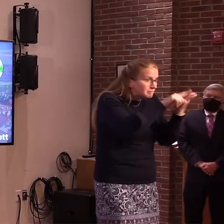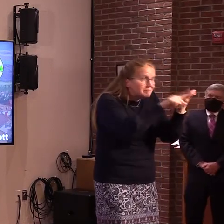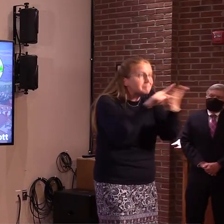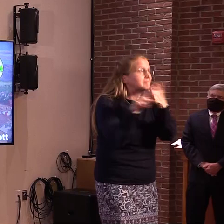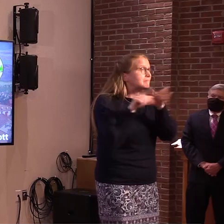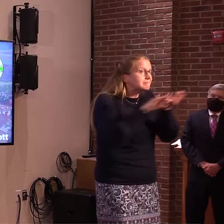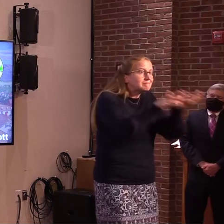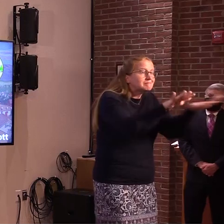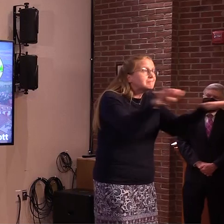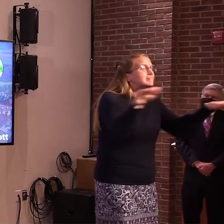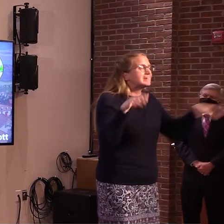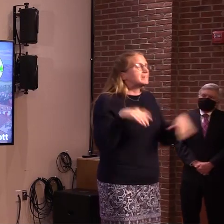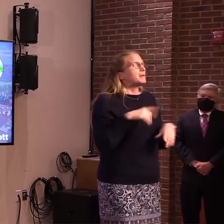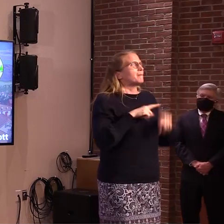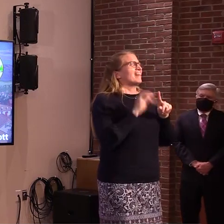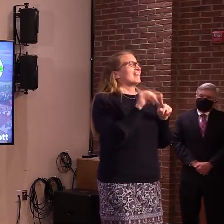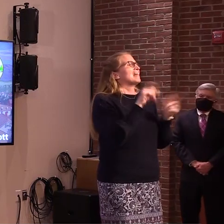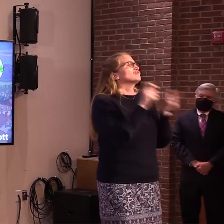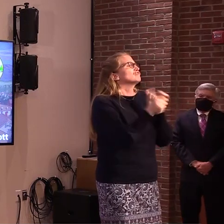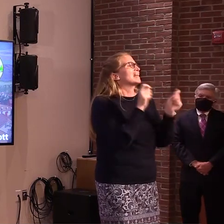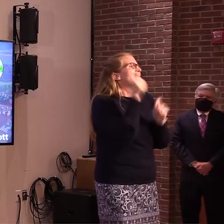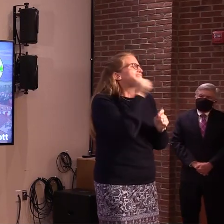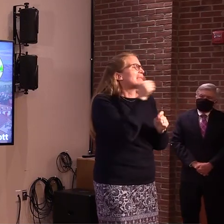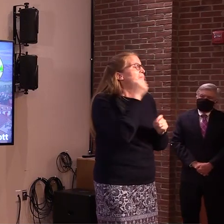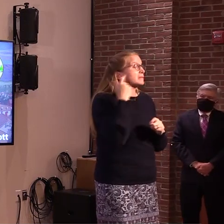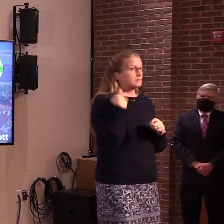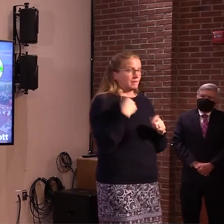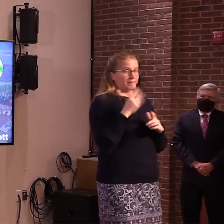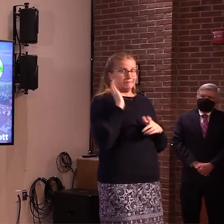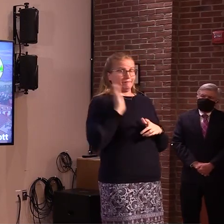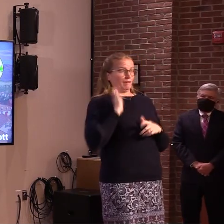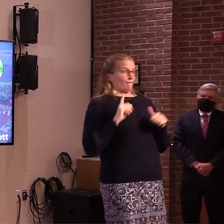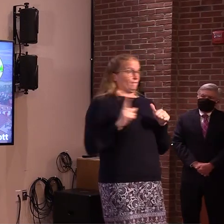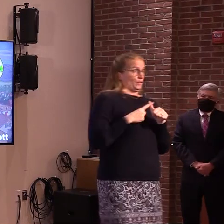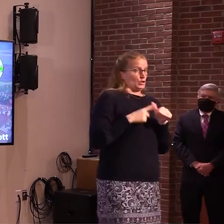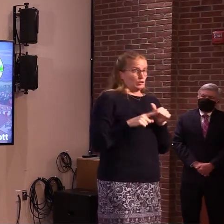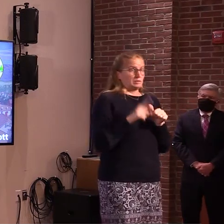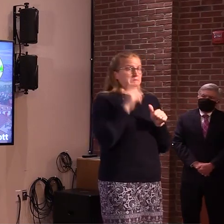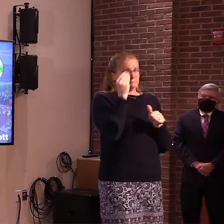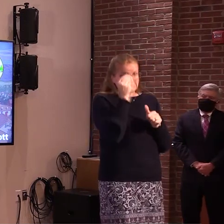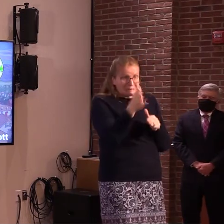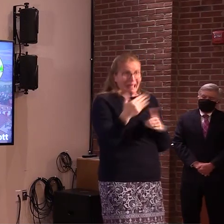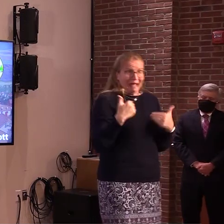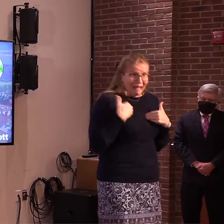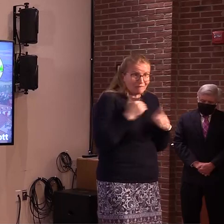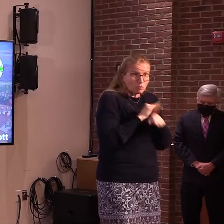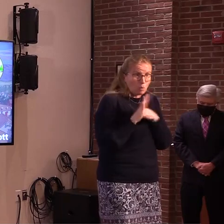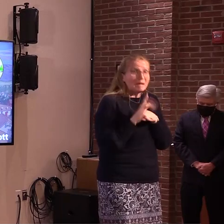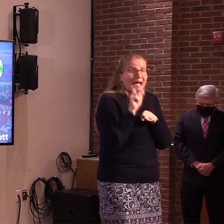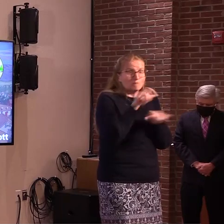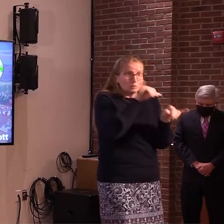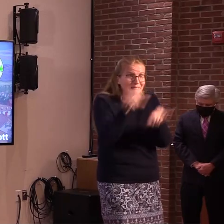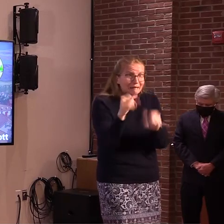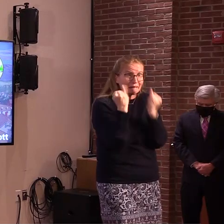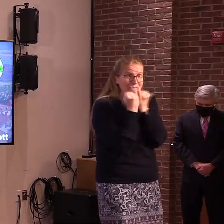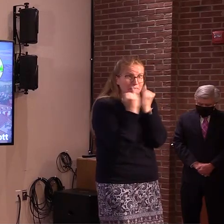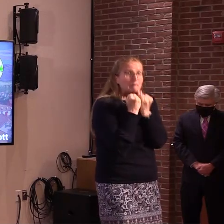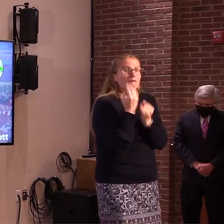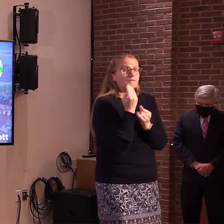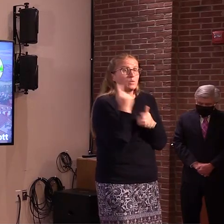14-day incubation period. And don't remain a contact at that point in time.